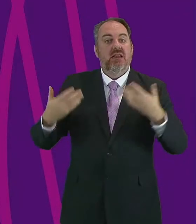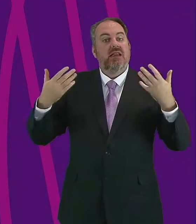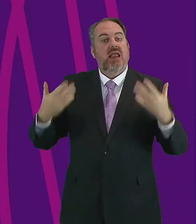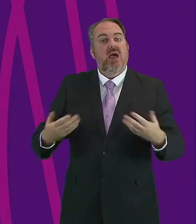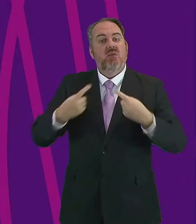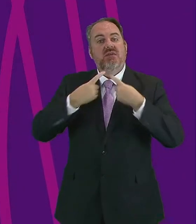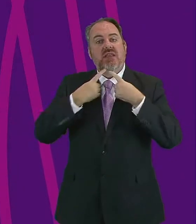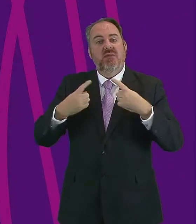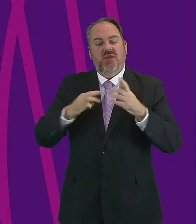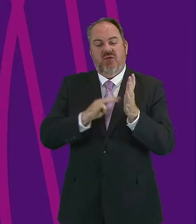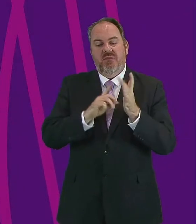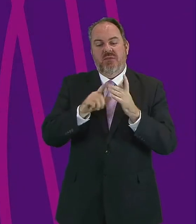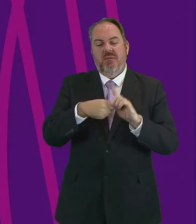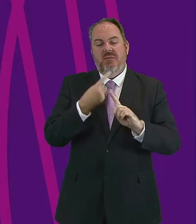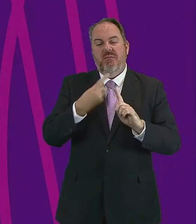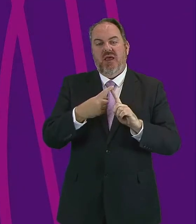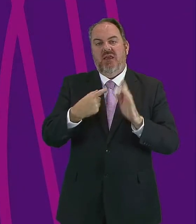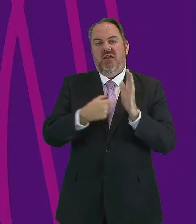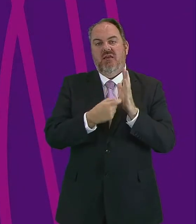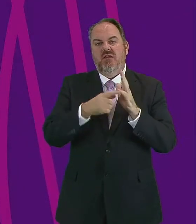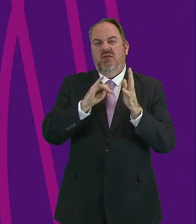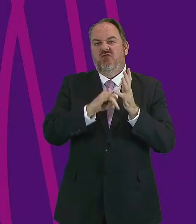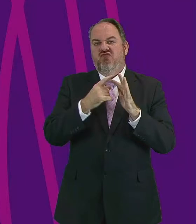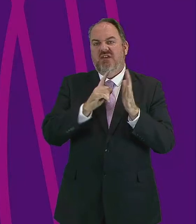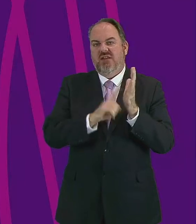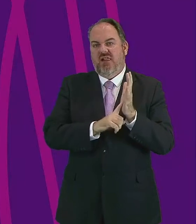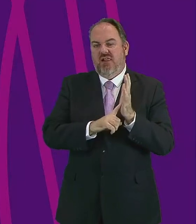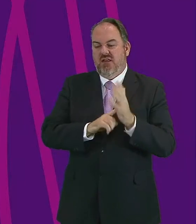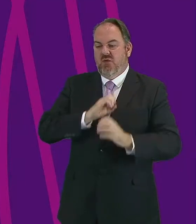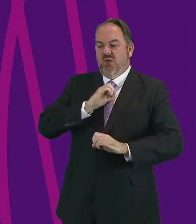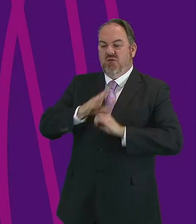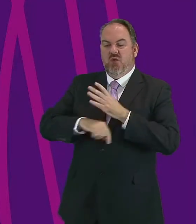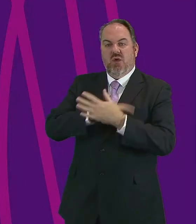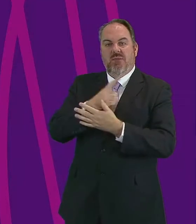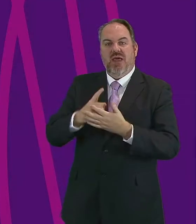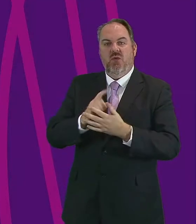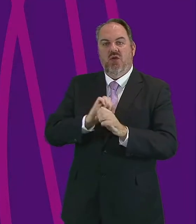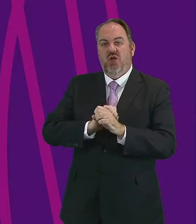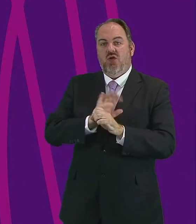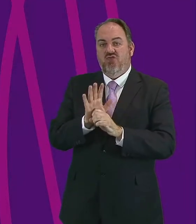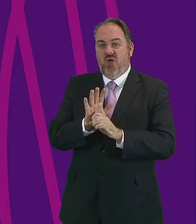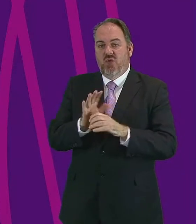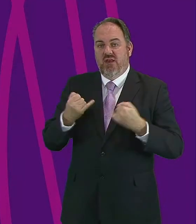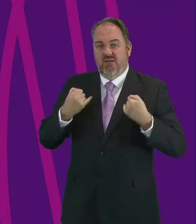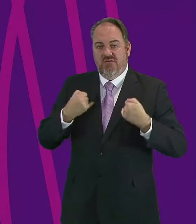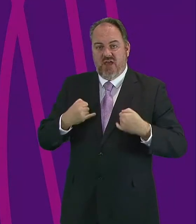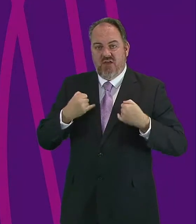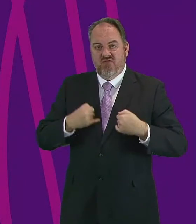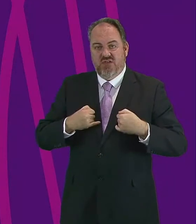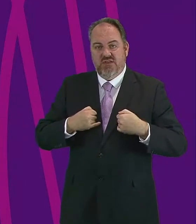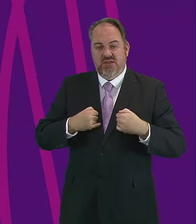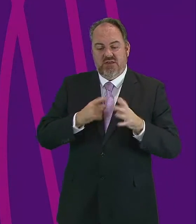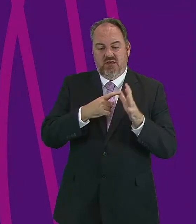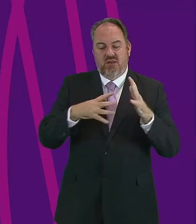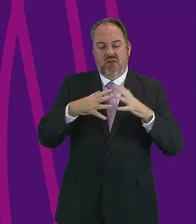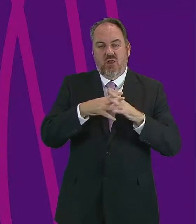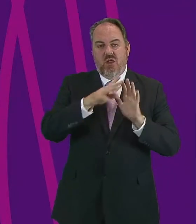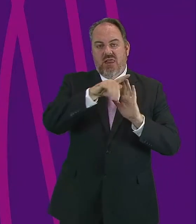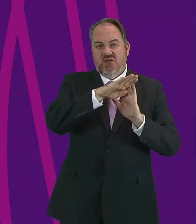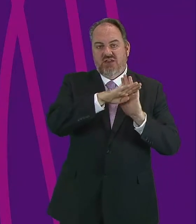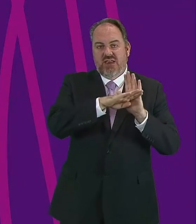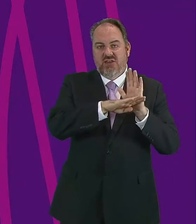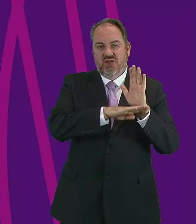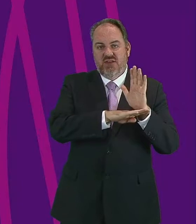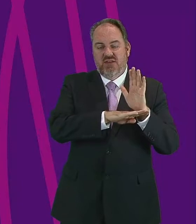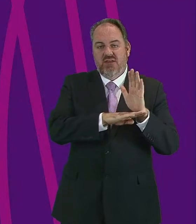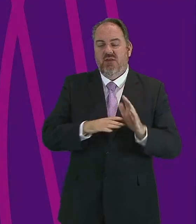by Michael Russell on his report on coronavirus legislation. The Cabinet Secretary will take questions at the end of his statement, and so there should be